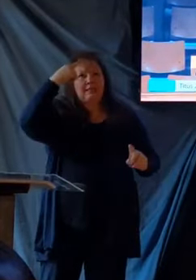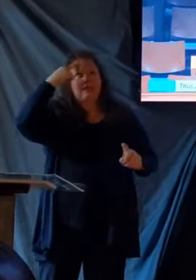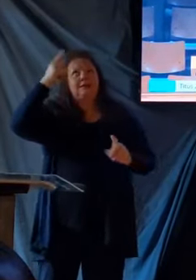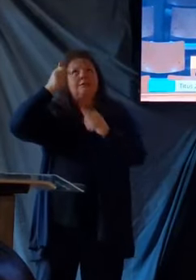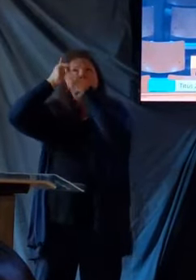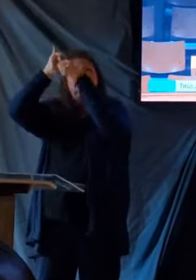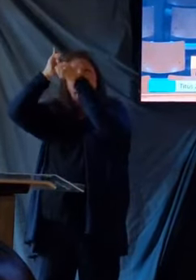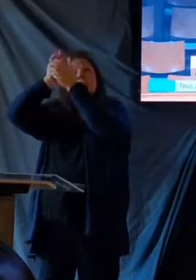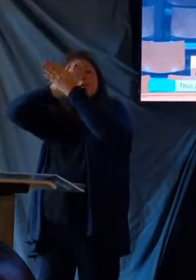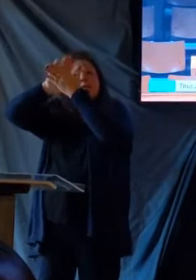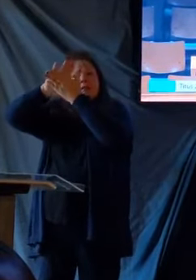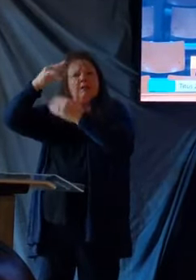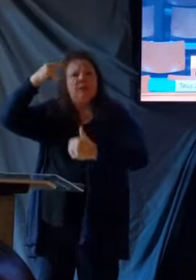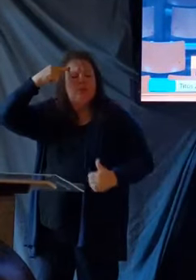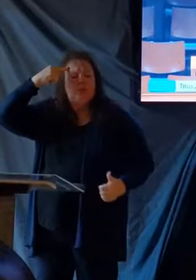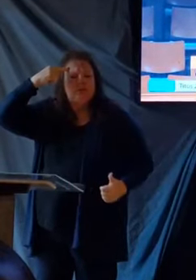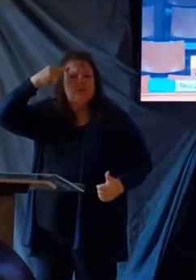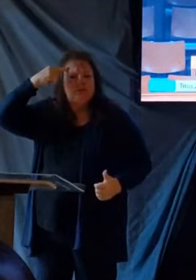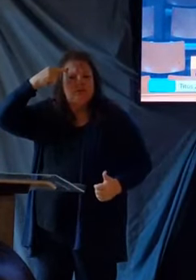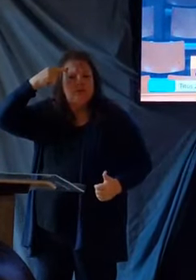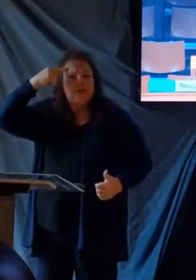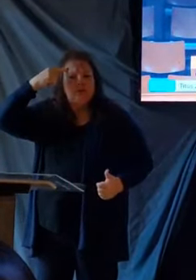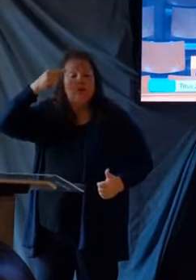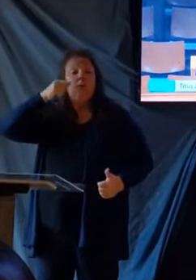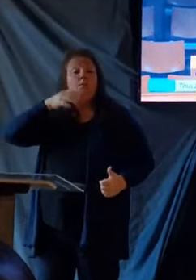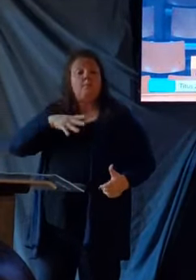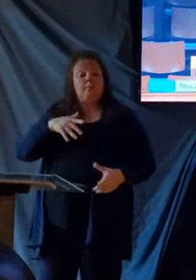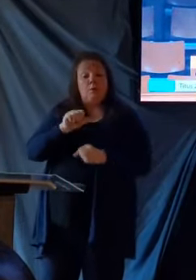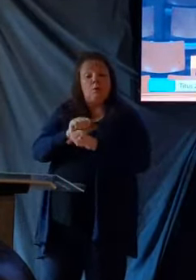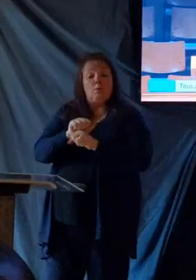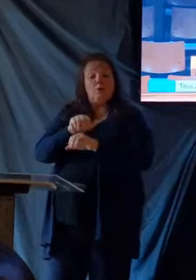sensible, pure. Workers at home.